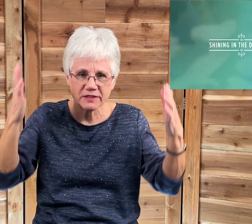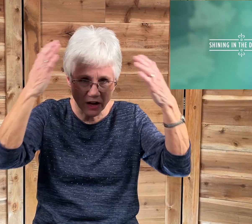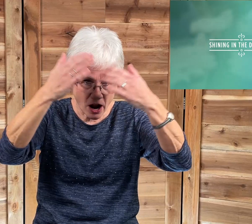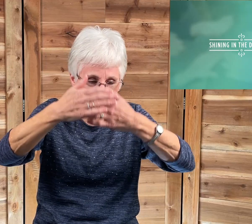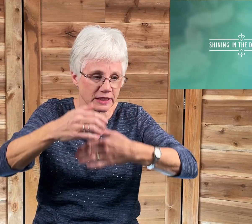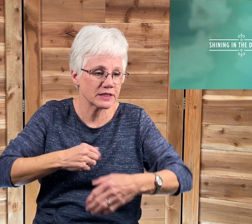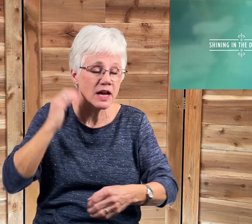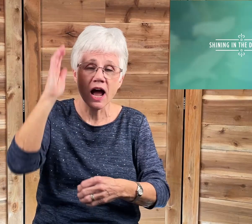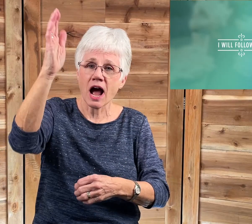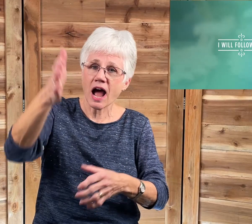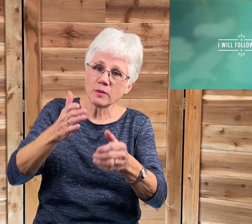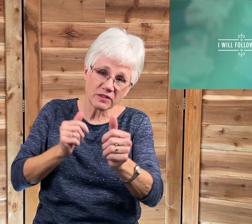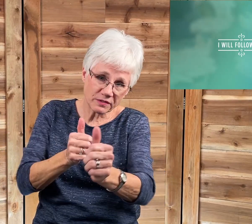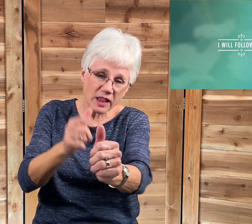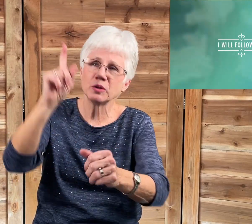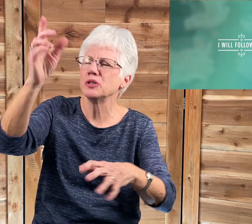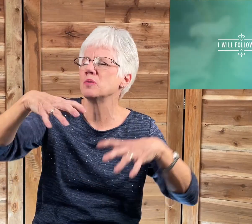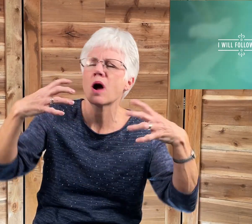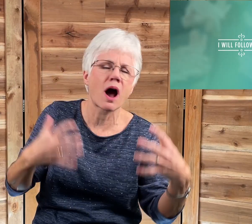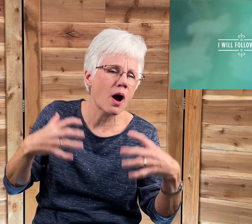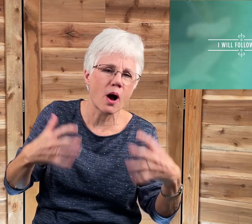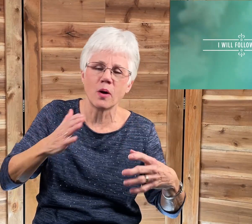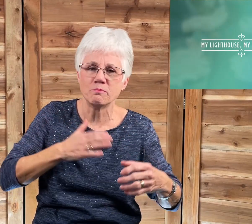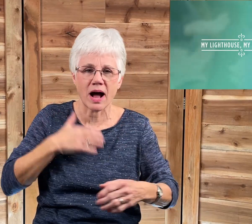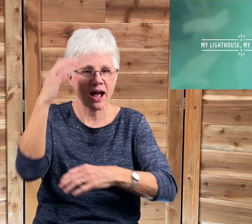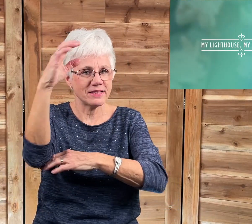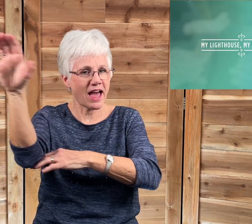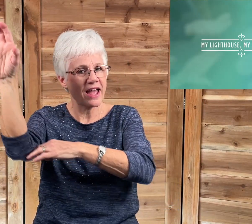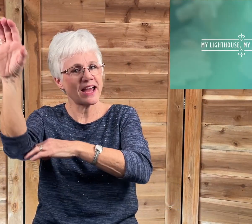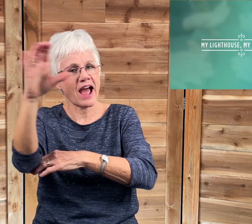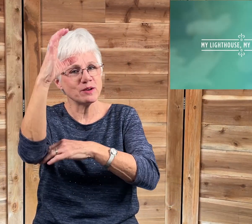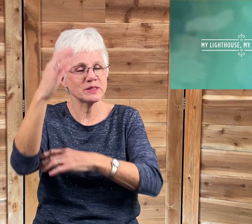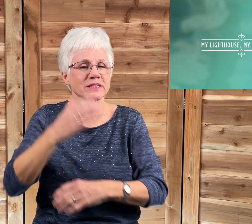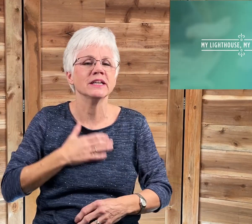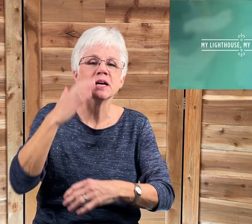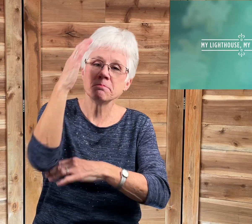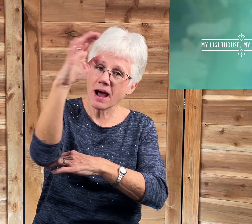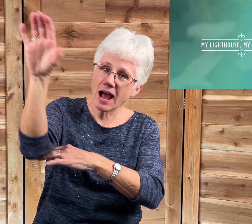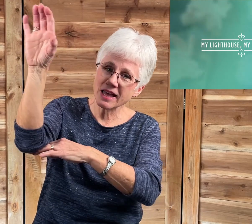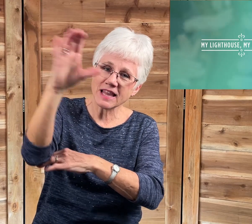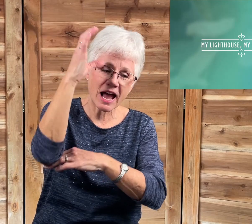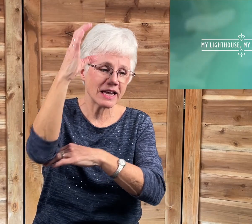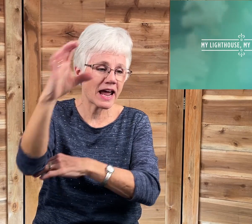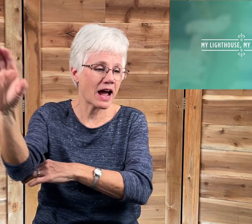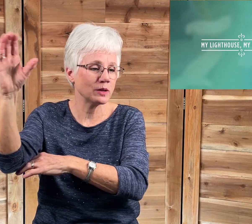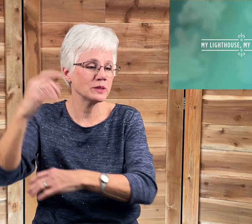shining in the darkness, I will follow you. Oh, my lighthouse,